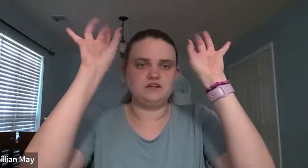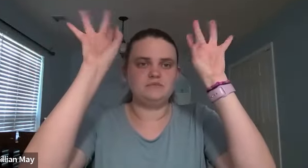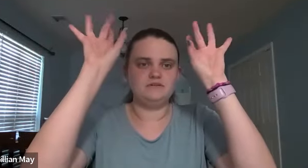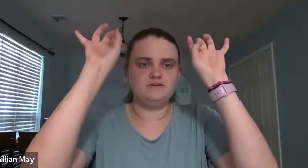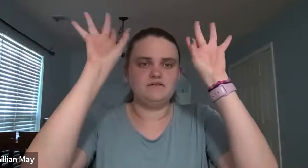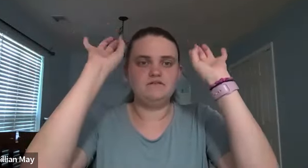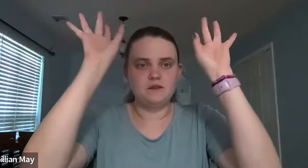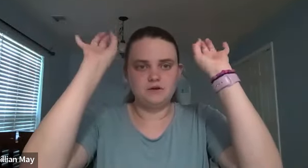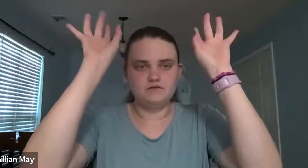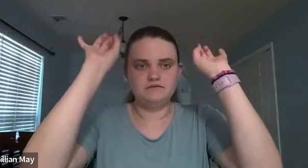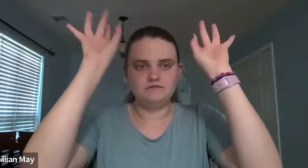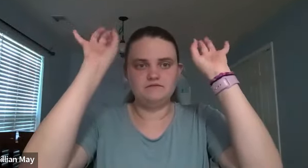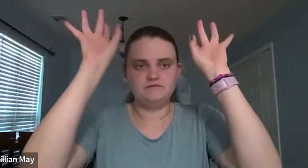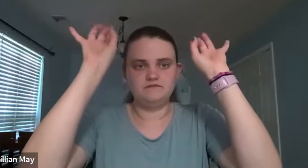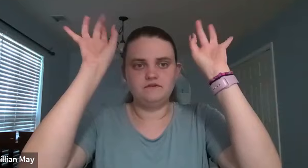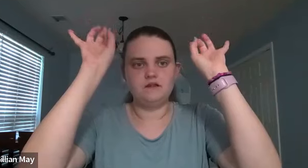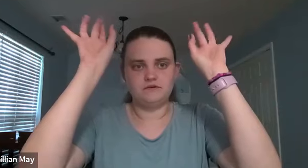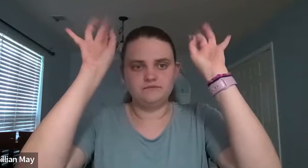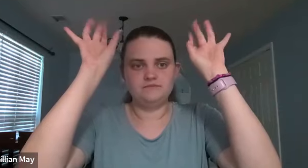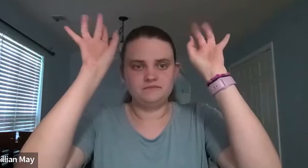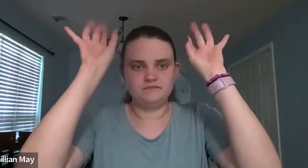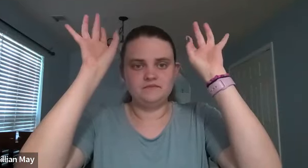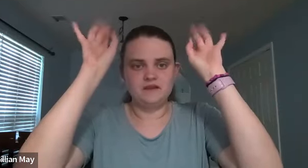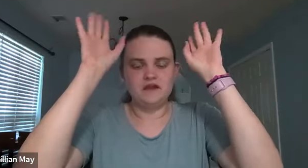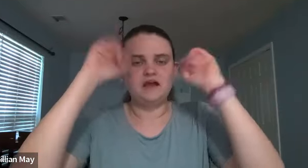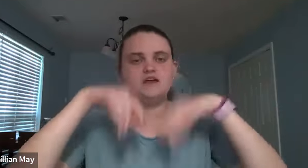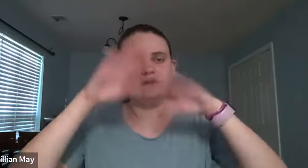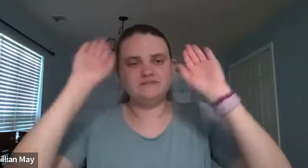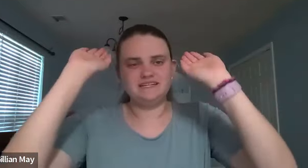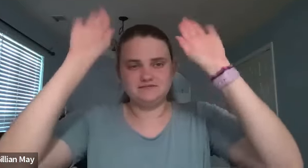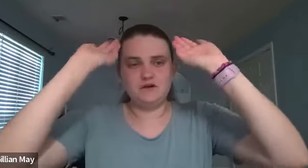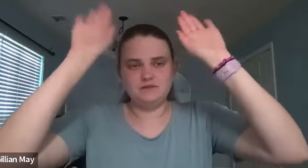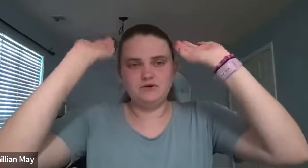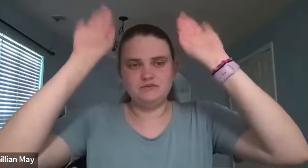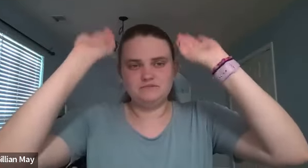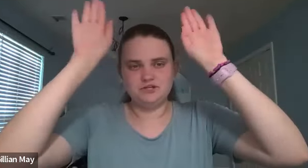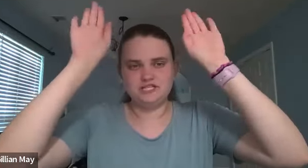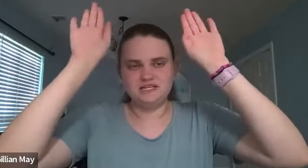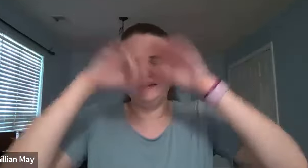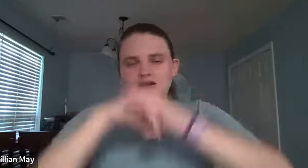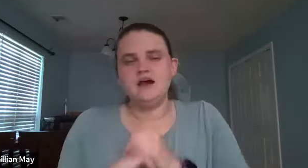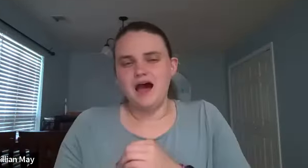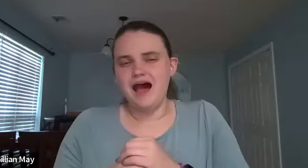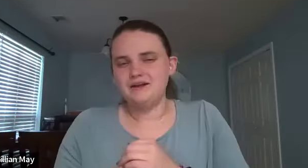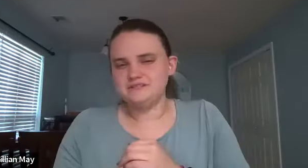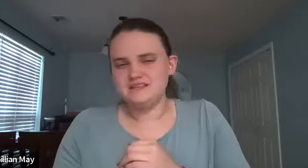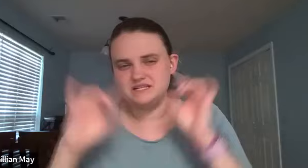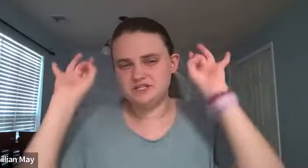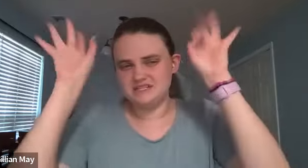up. Volleyball, volleyball. Another one I've seen is volleyball with the pushing. I don't see that one as much as I